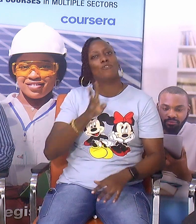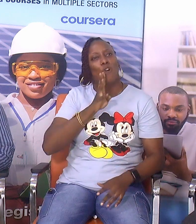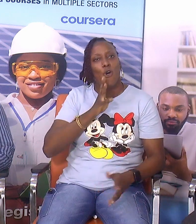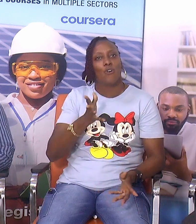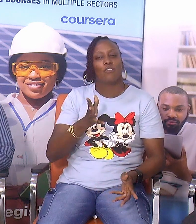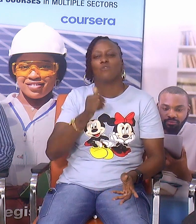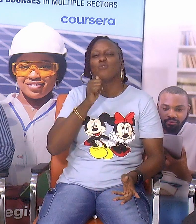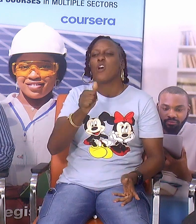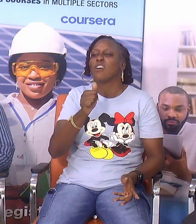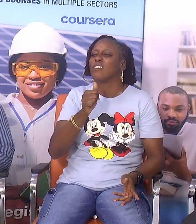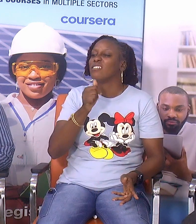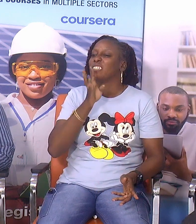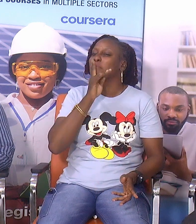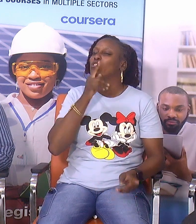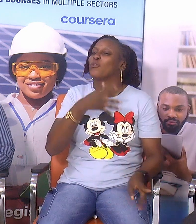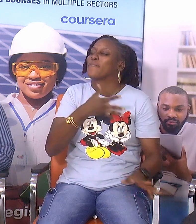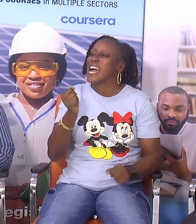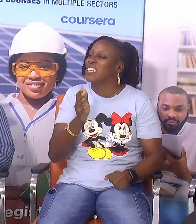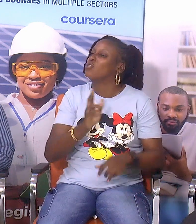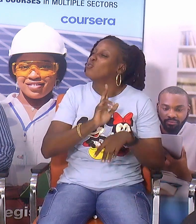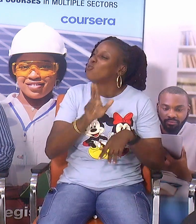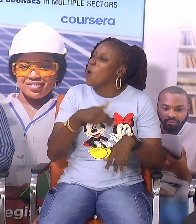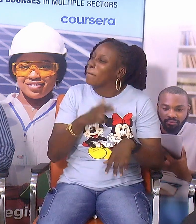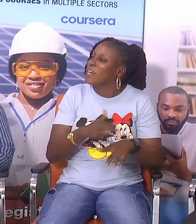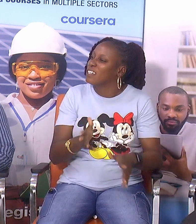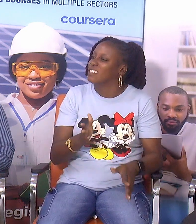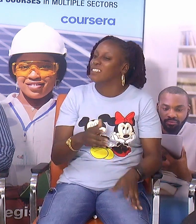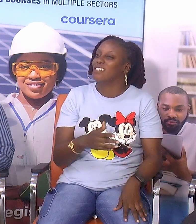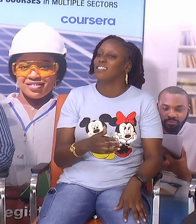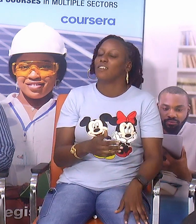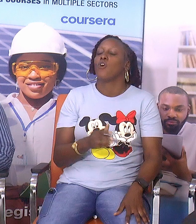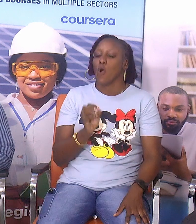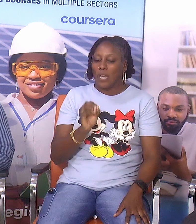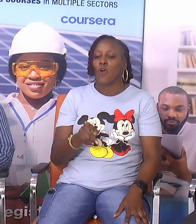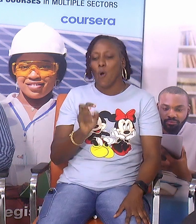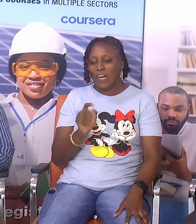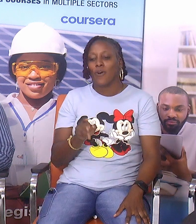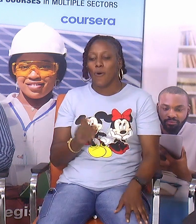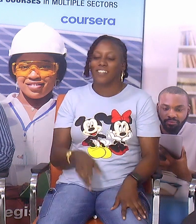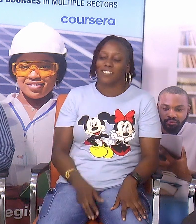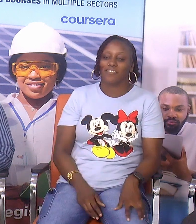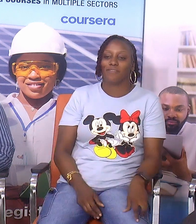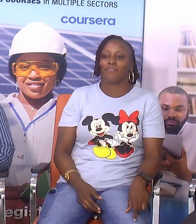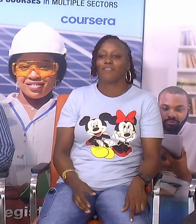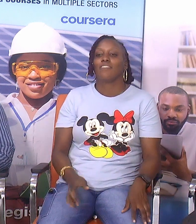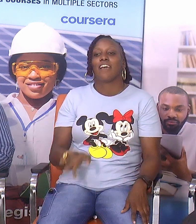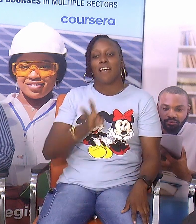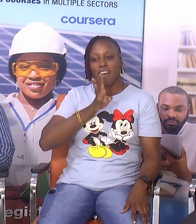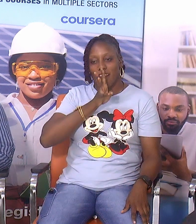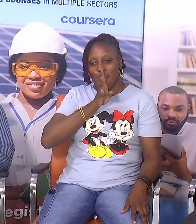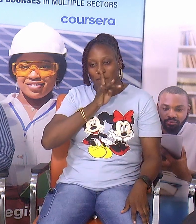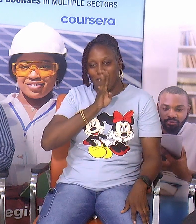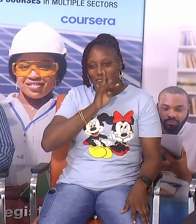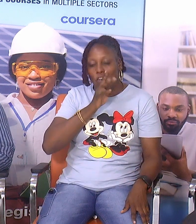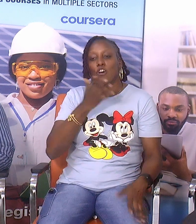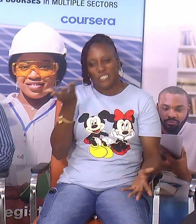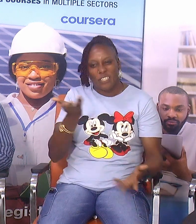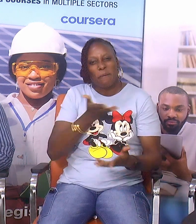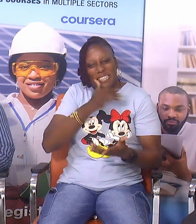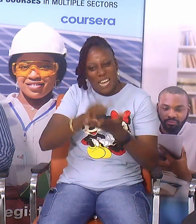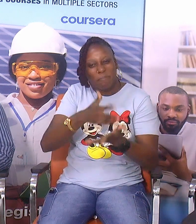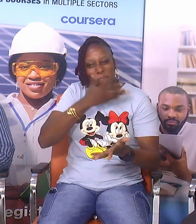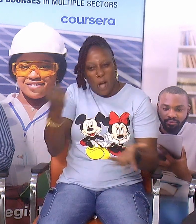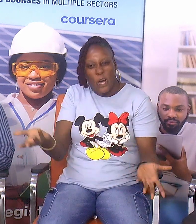I want you to open your mouth so I'll be able to understand what you're saying. And stop speaking so quickly. I need to just be